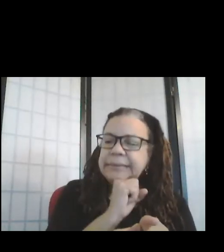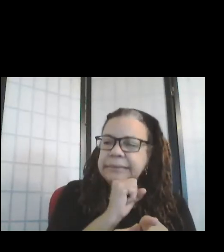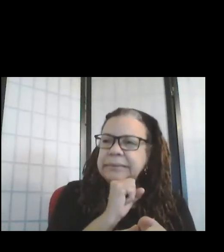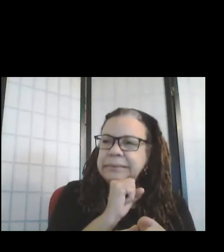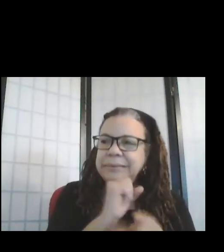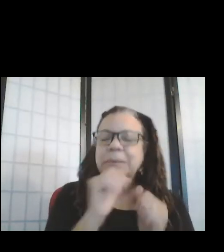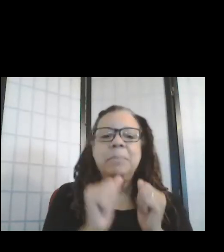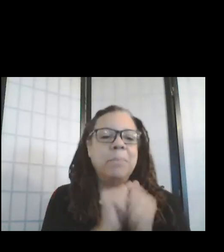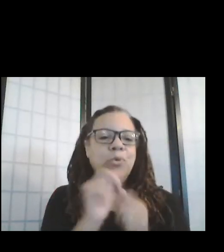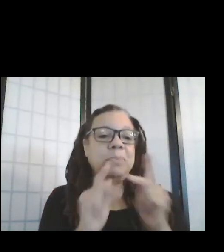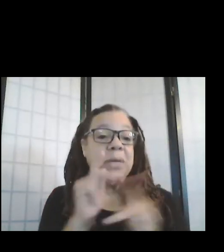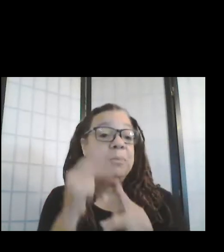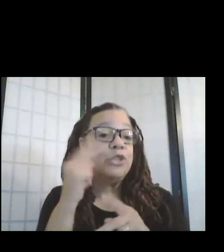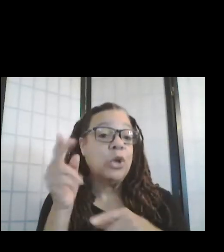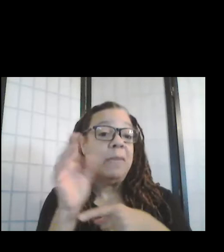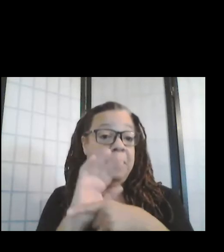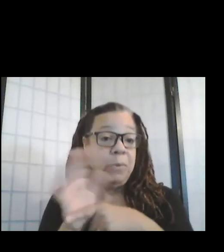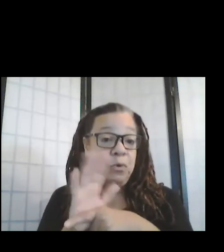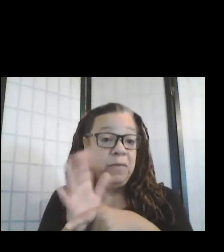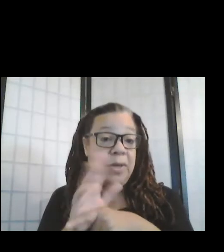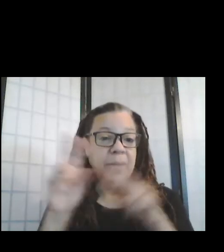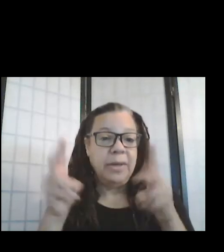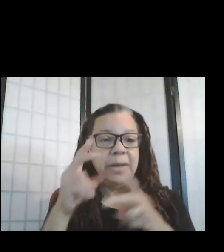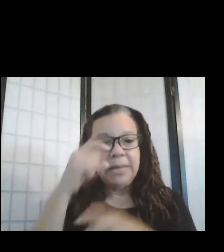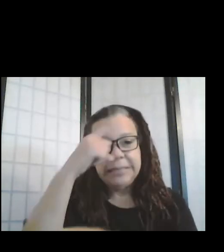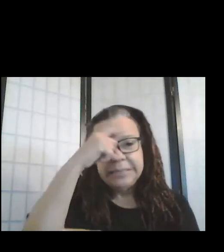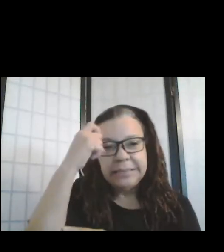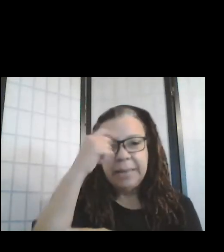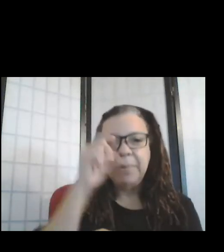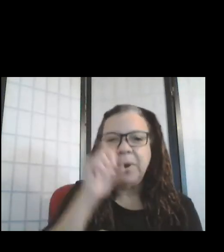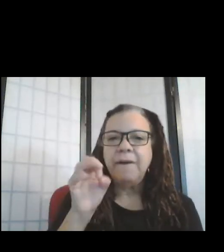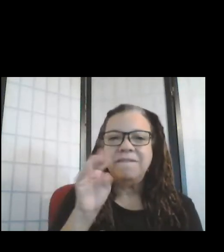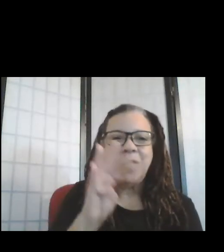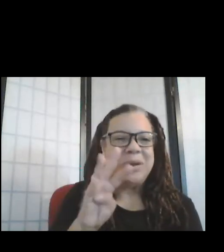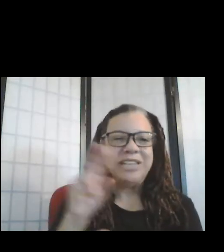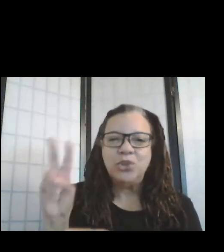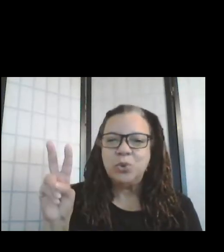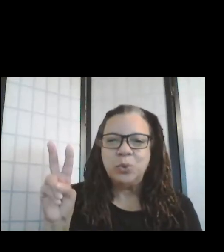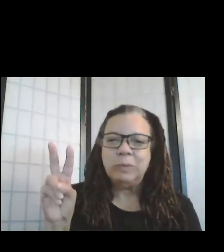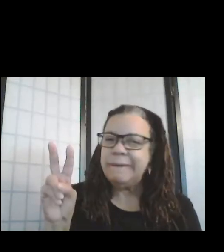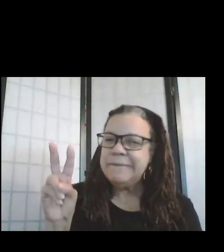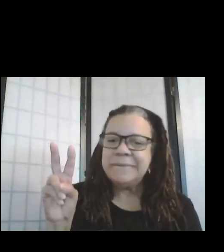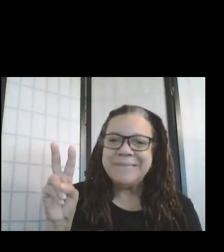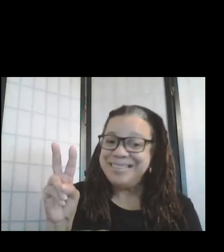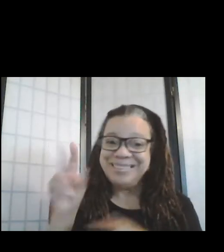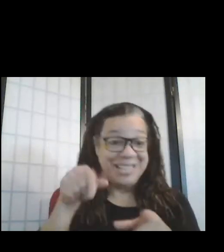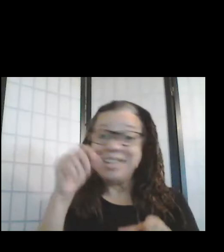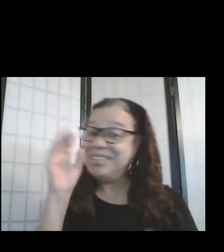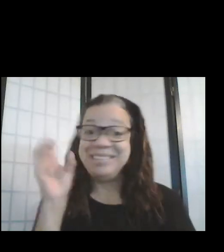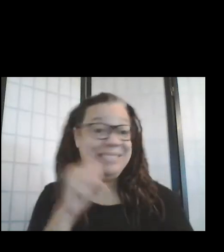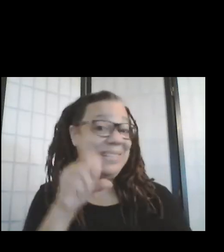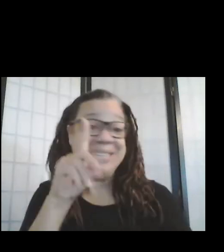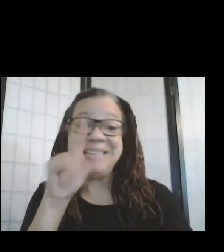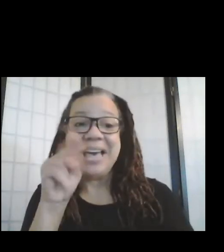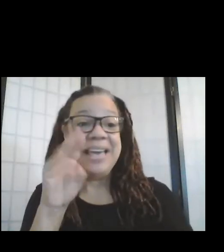has seen the movie Summer of 42, which is a movie from, okay, I see you shaking your head,